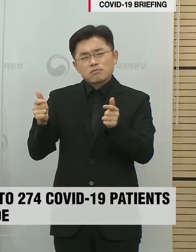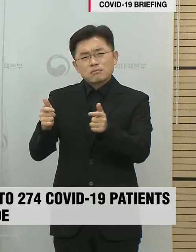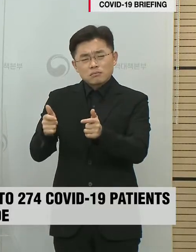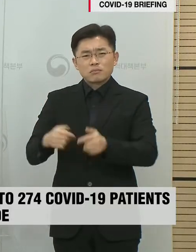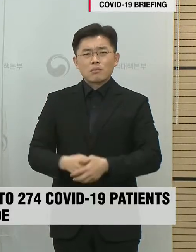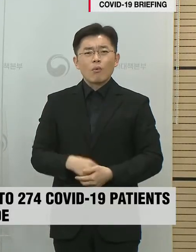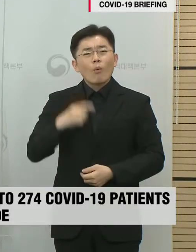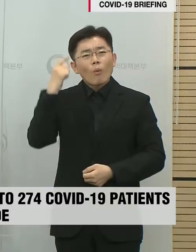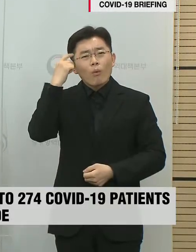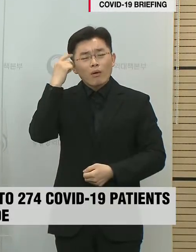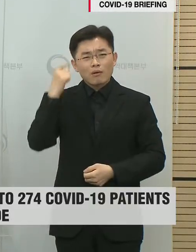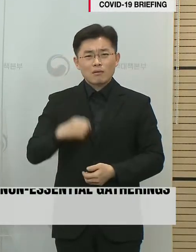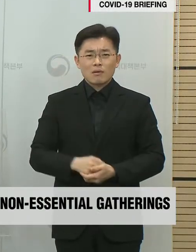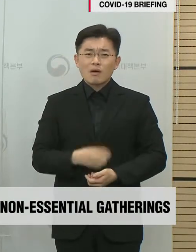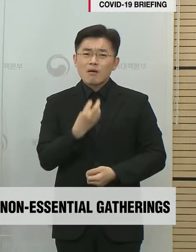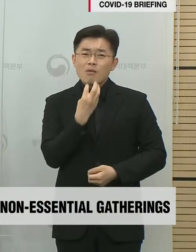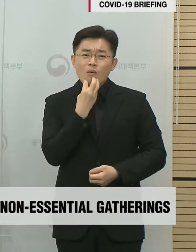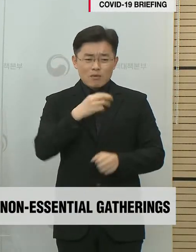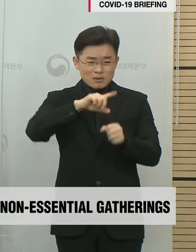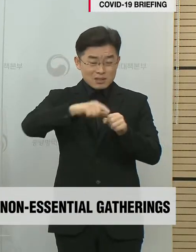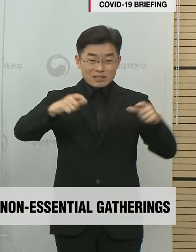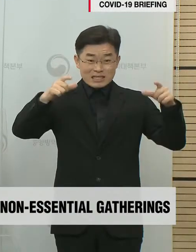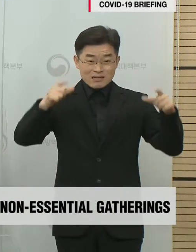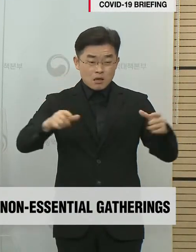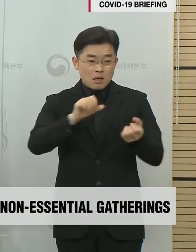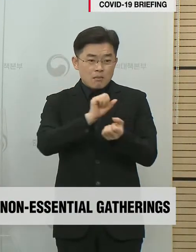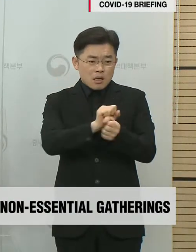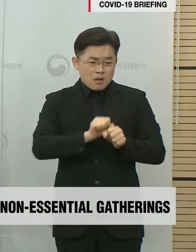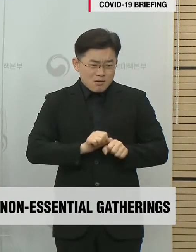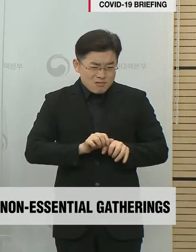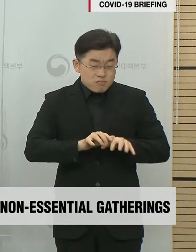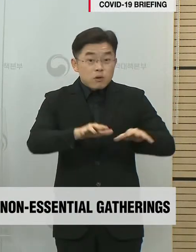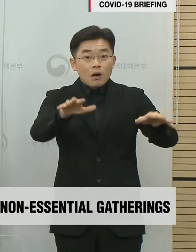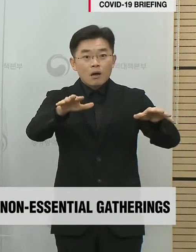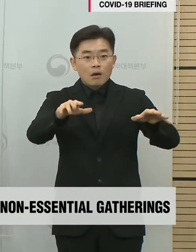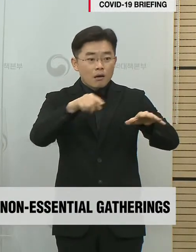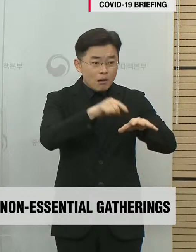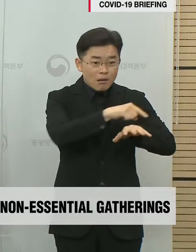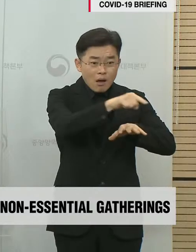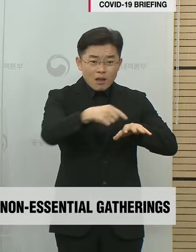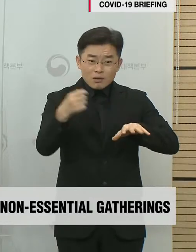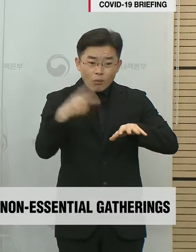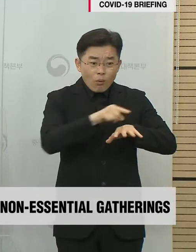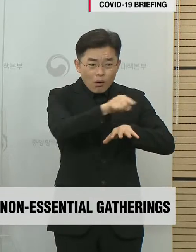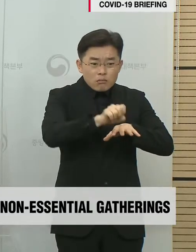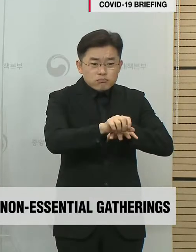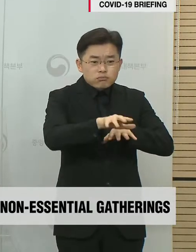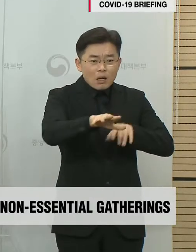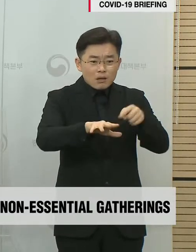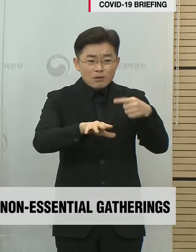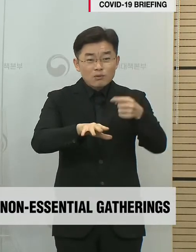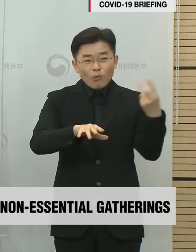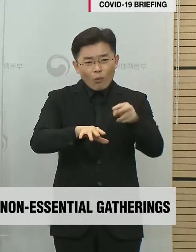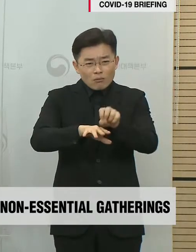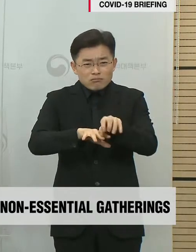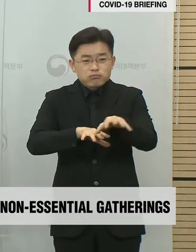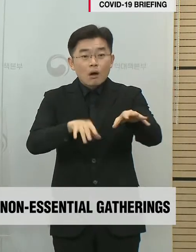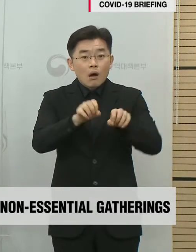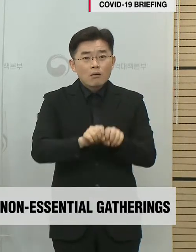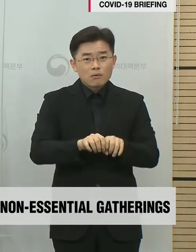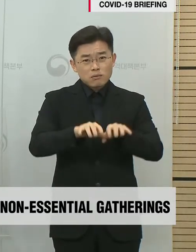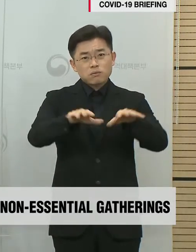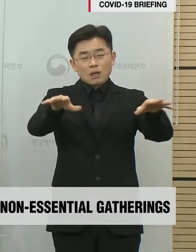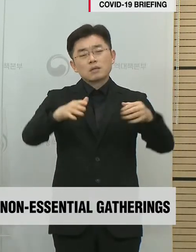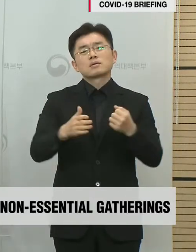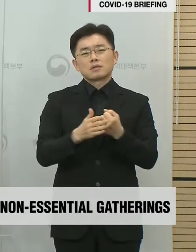of 100. However, the downward trend, the speed of the downward trend is quite slow. This means that the